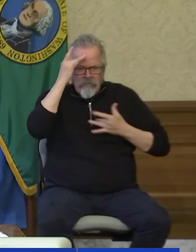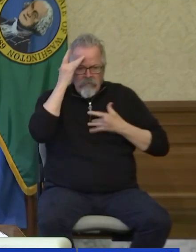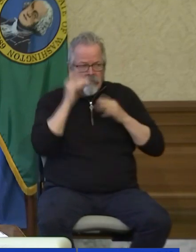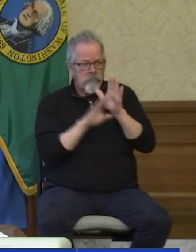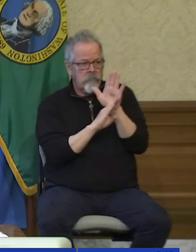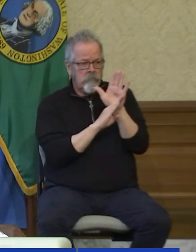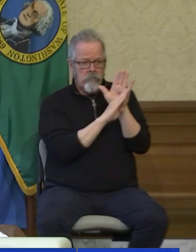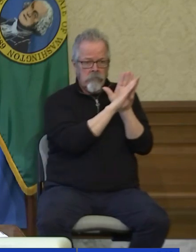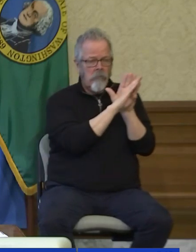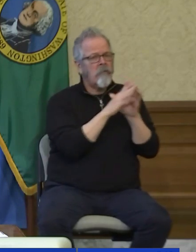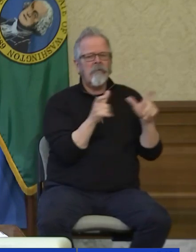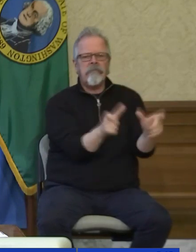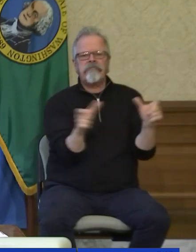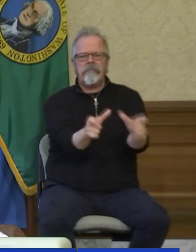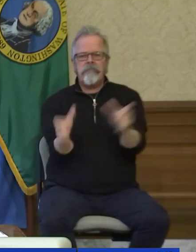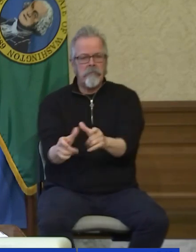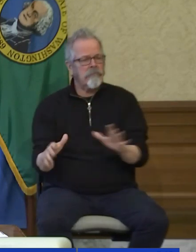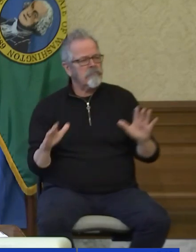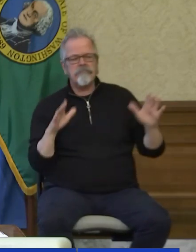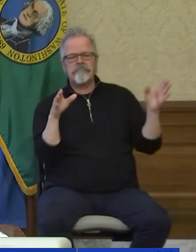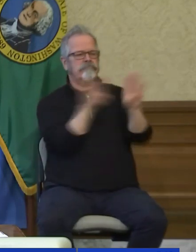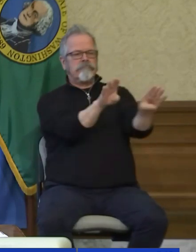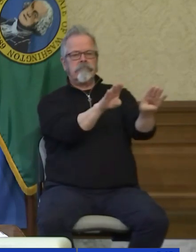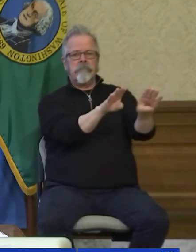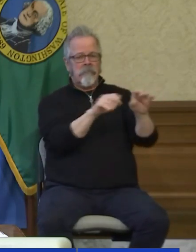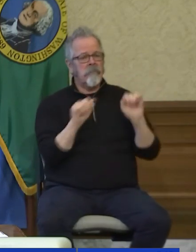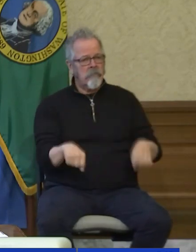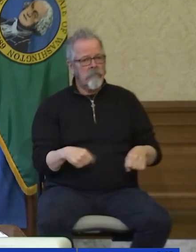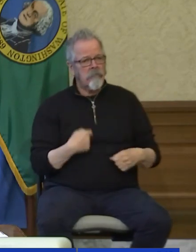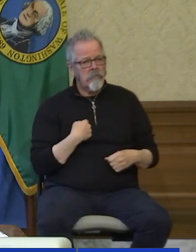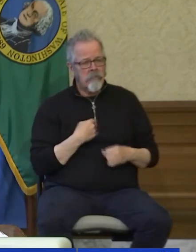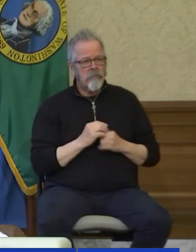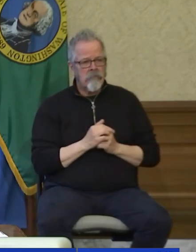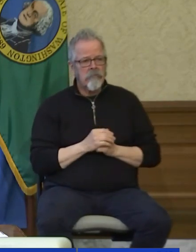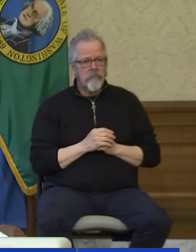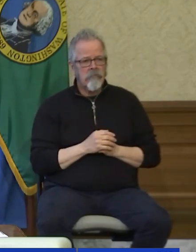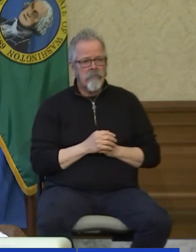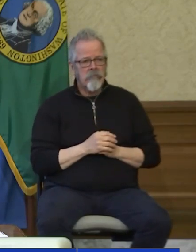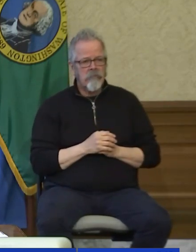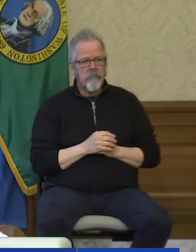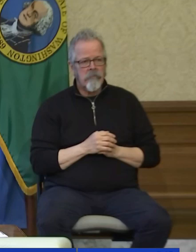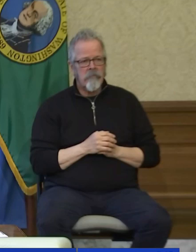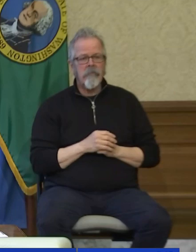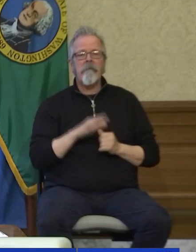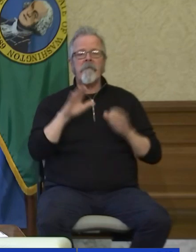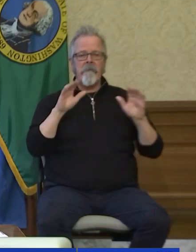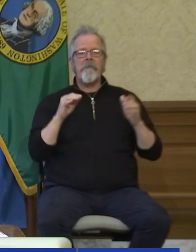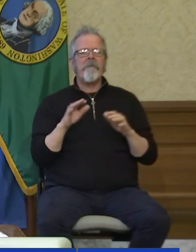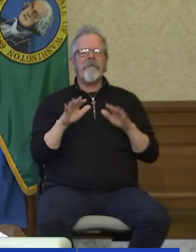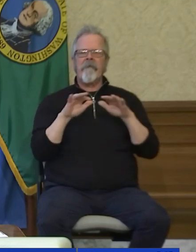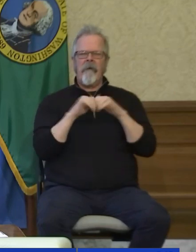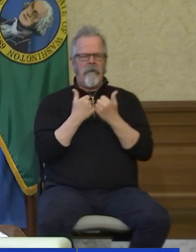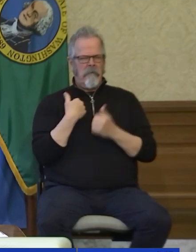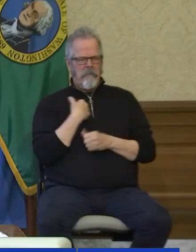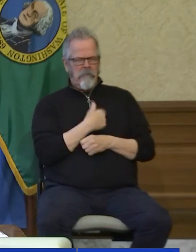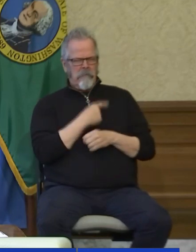that will guide us when we decide when it is right to move from one phase to another.